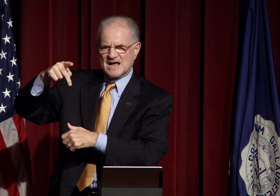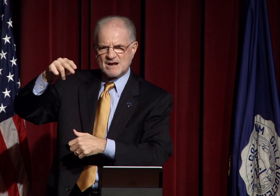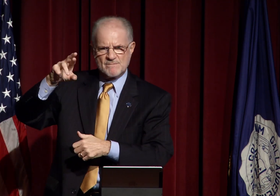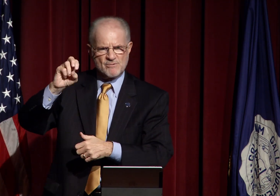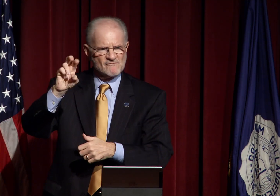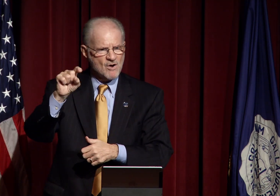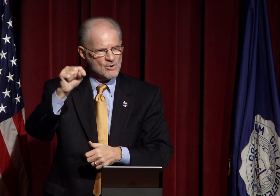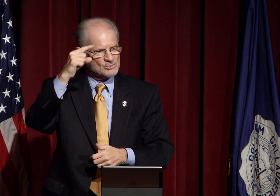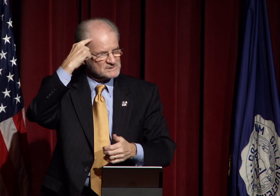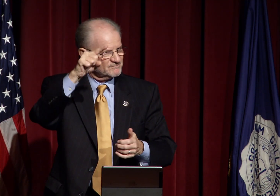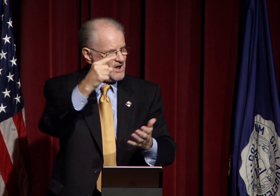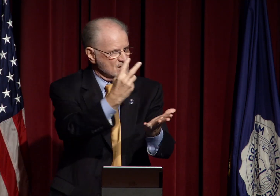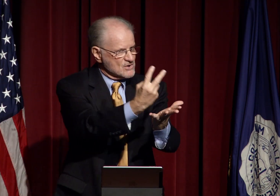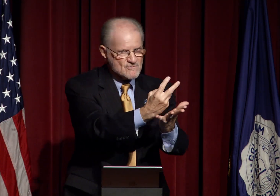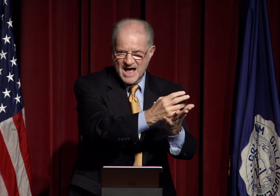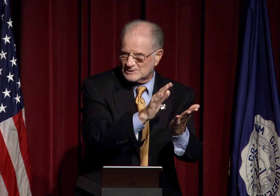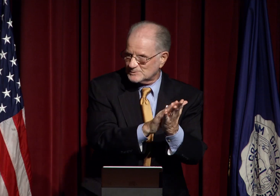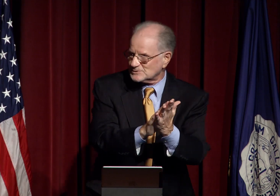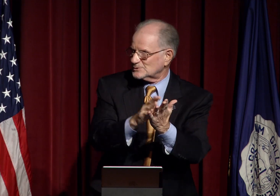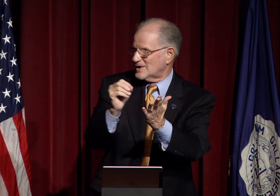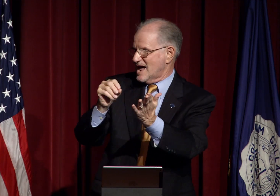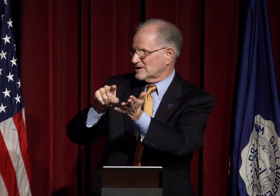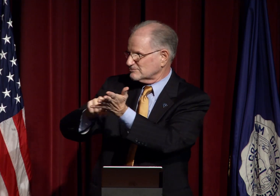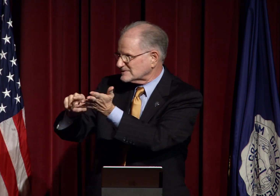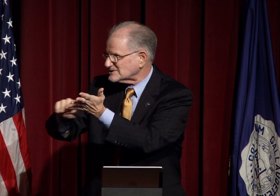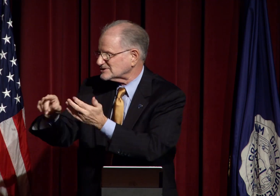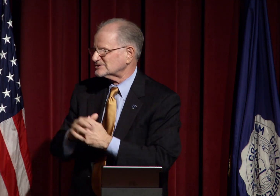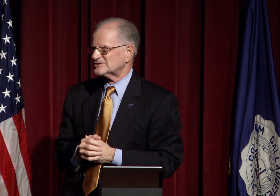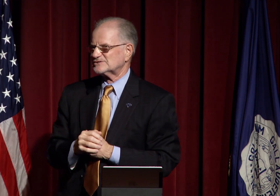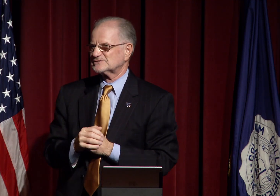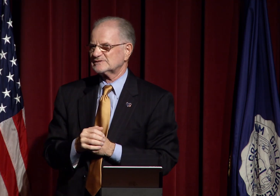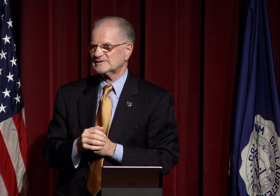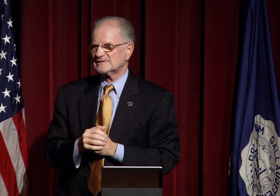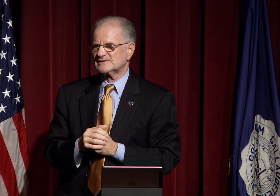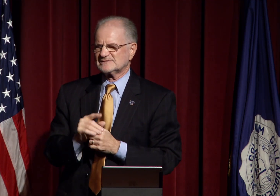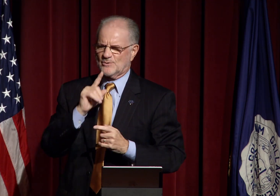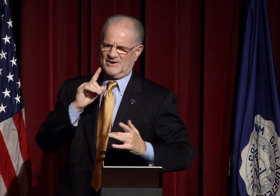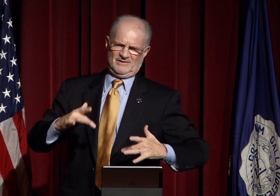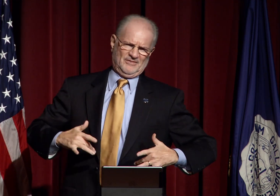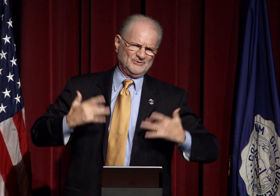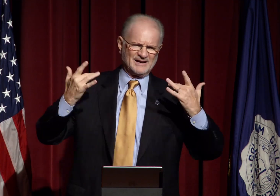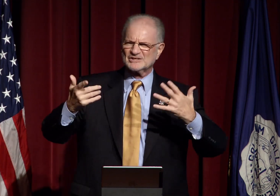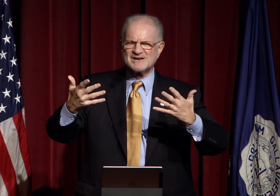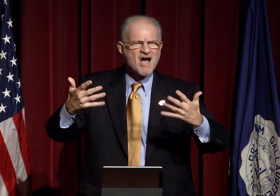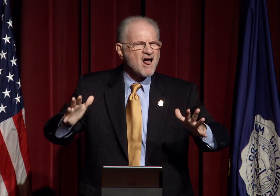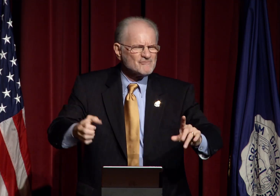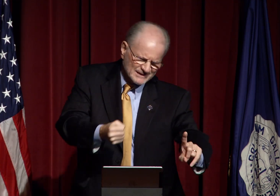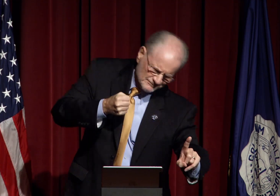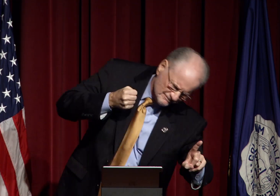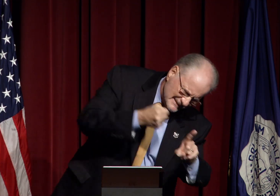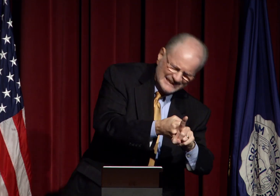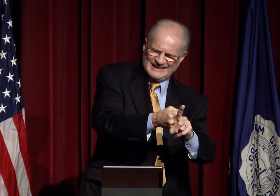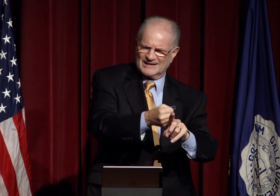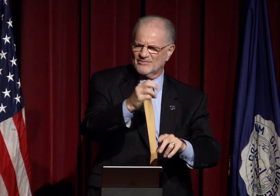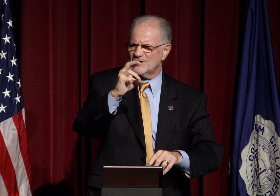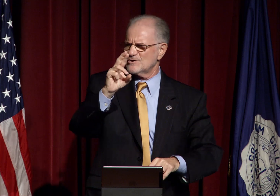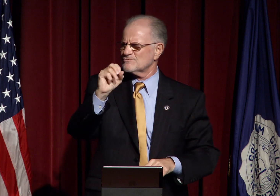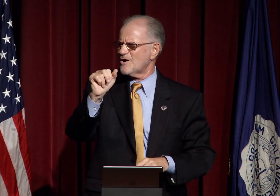different posts, served also as the Associate Provost for the Graduate School in Research, and has already had